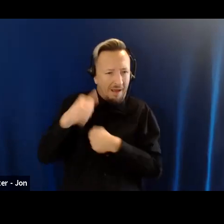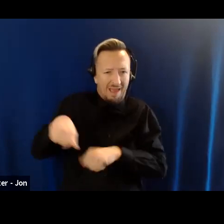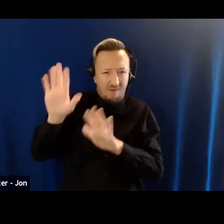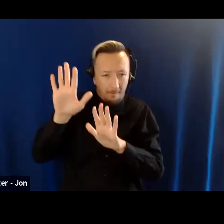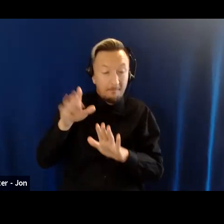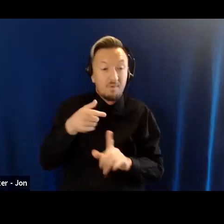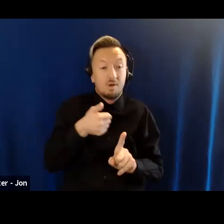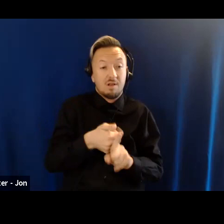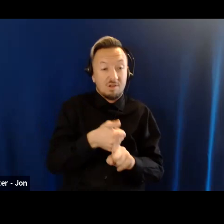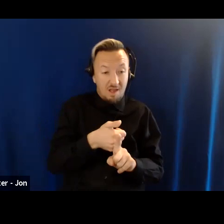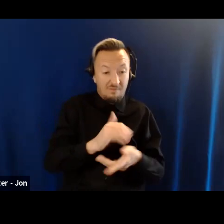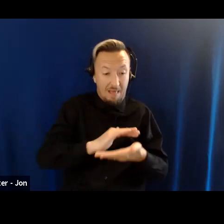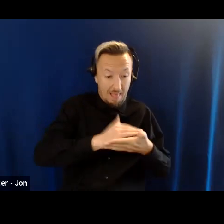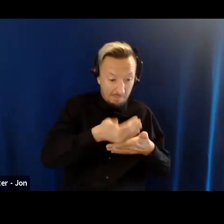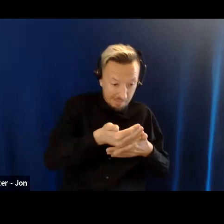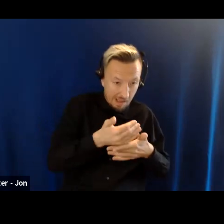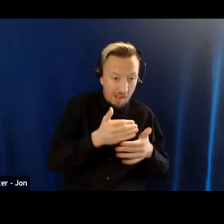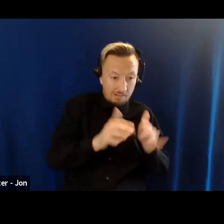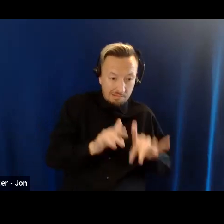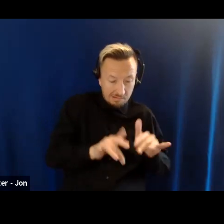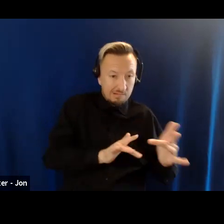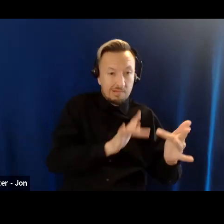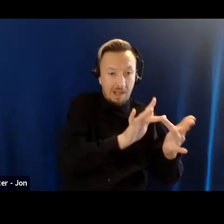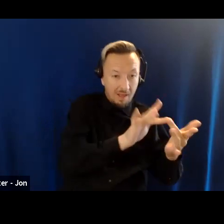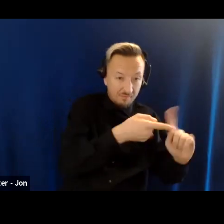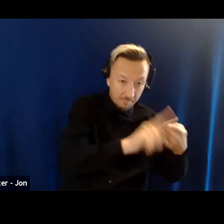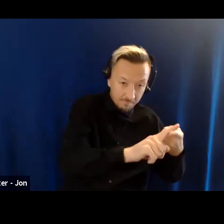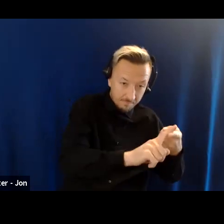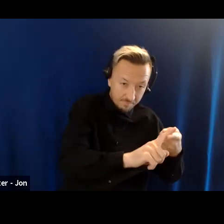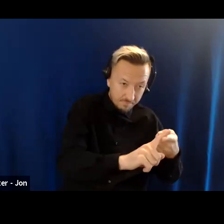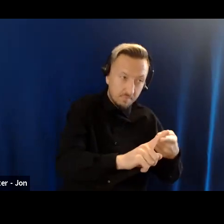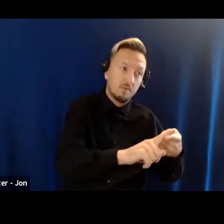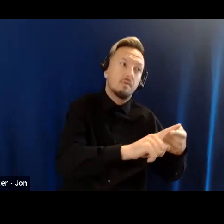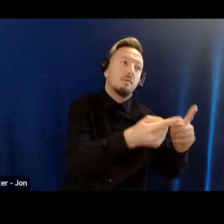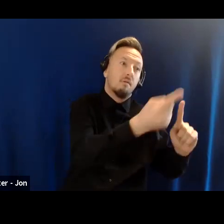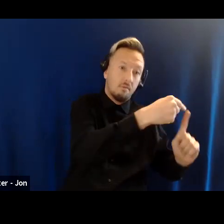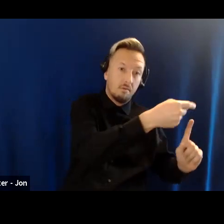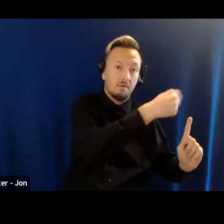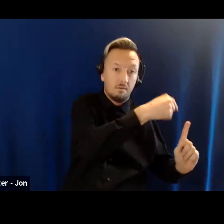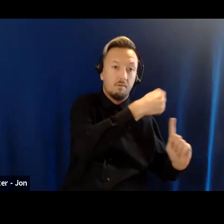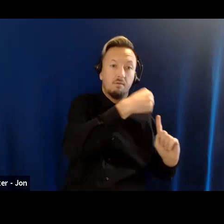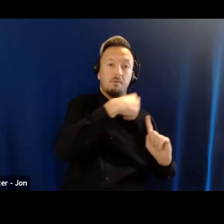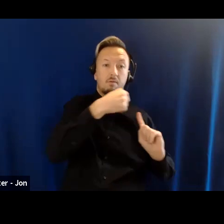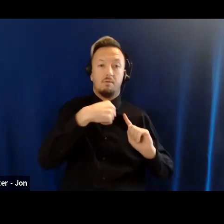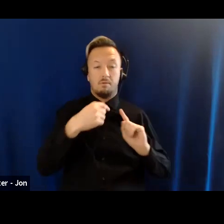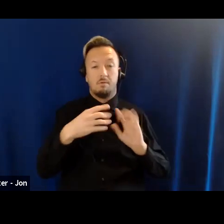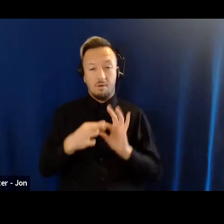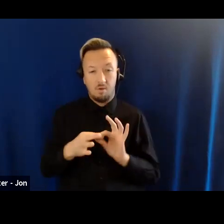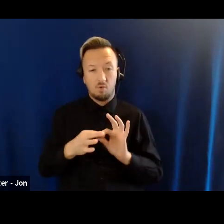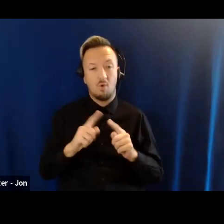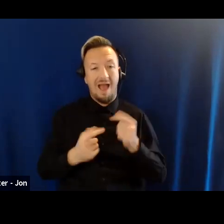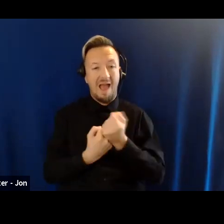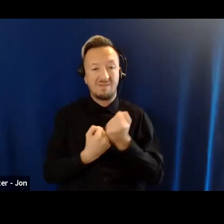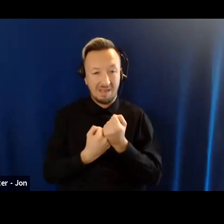out through her laptop to a friend who, you know, through a chain managed to find an advocate